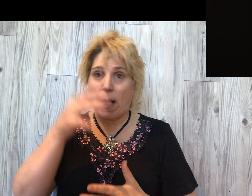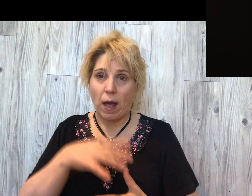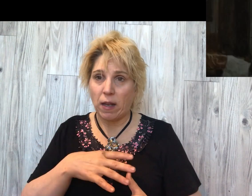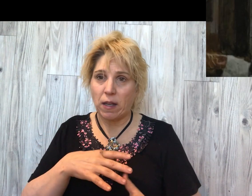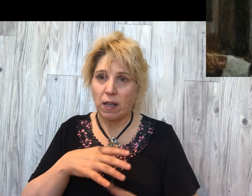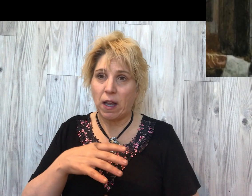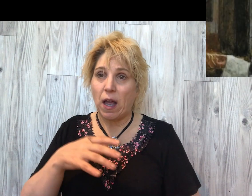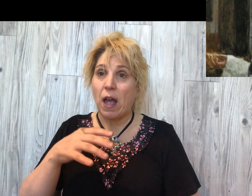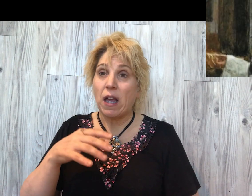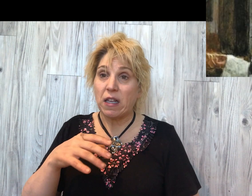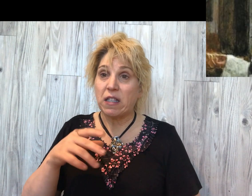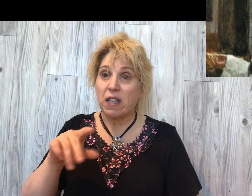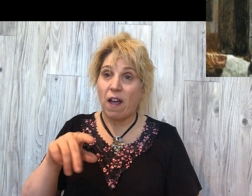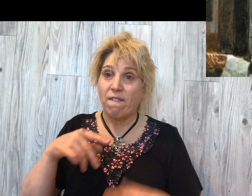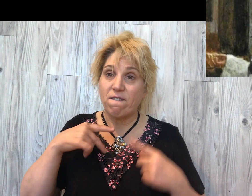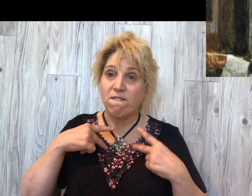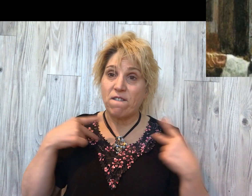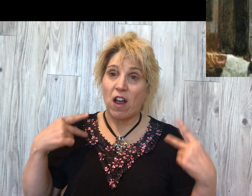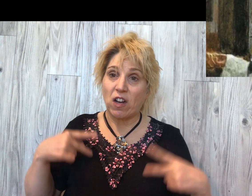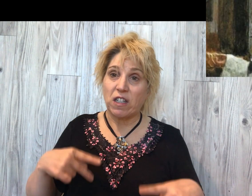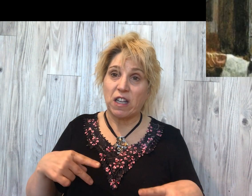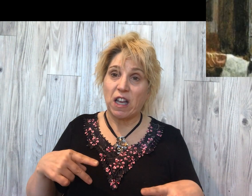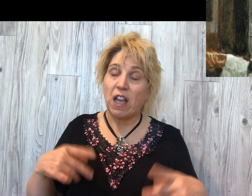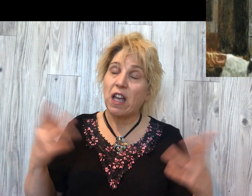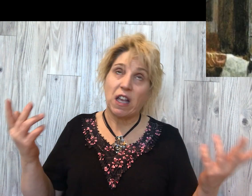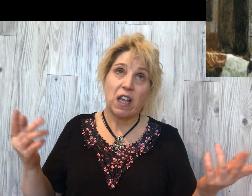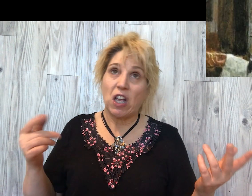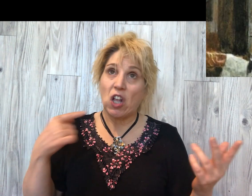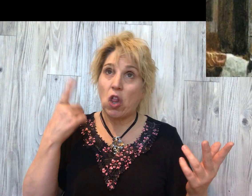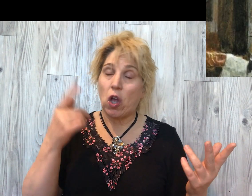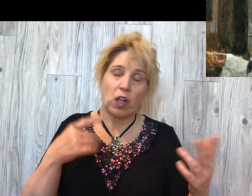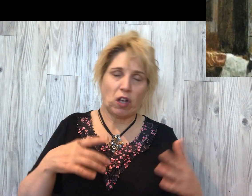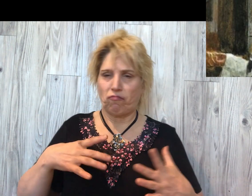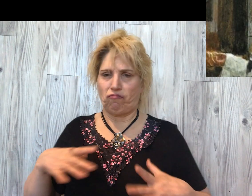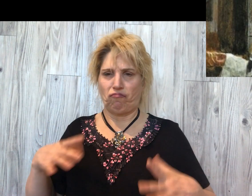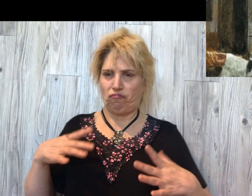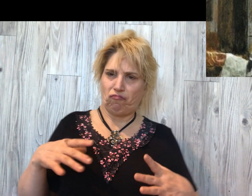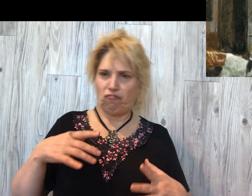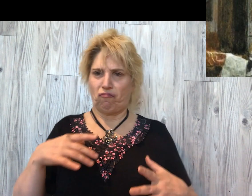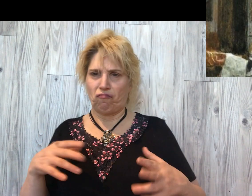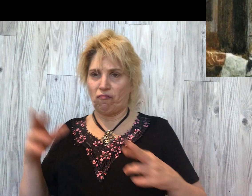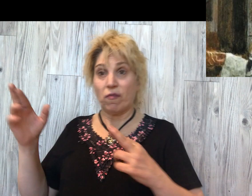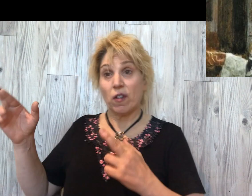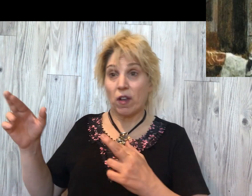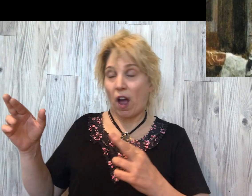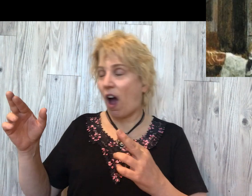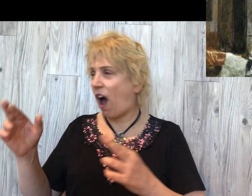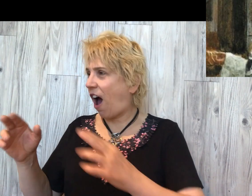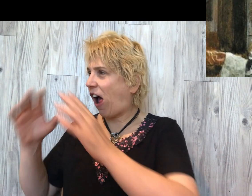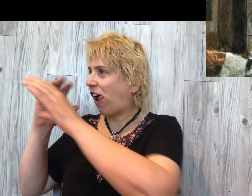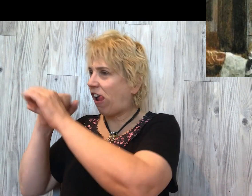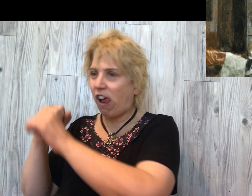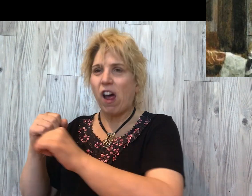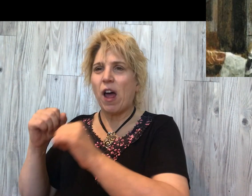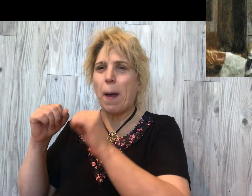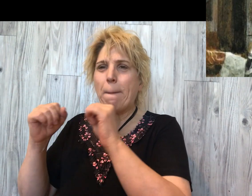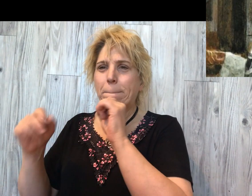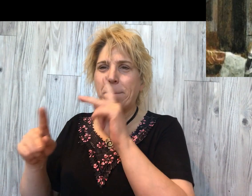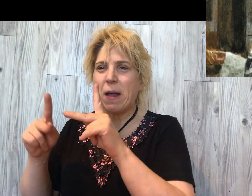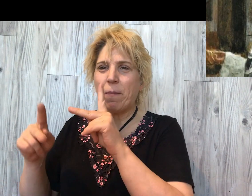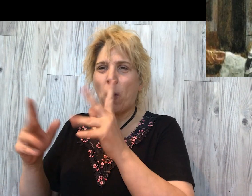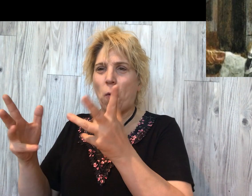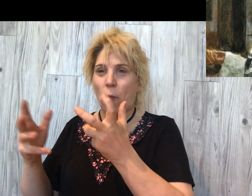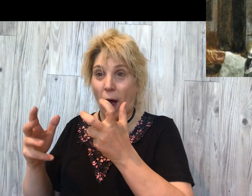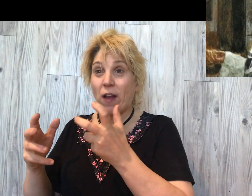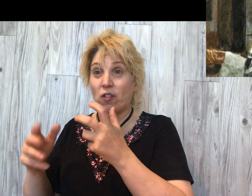story is a Pharisee. He's wealthy, he's influential, he looked good, dressed right, he was respected, admired. In fact, lots of